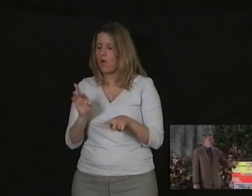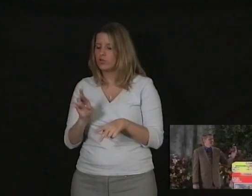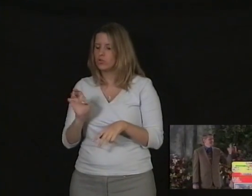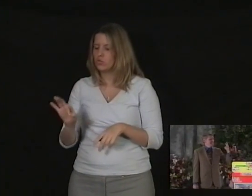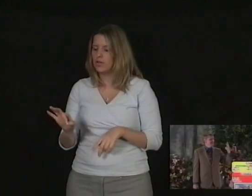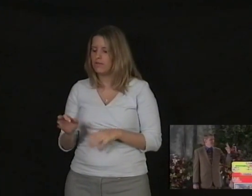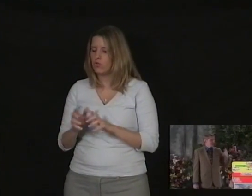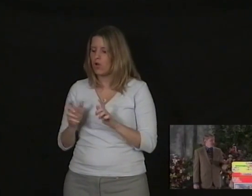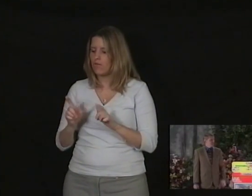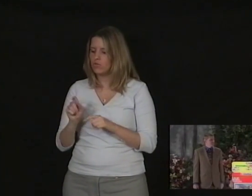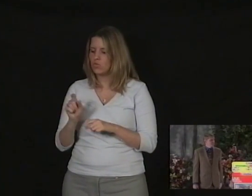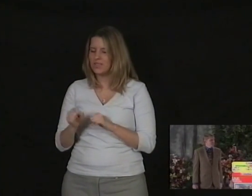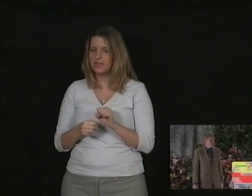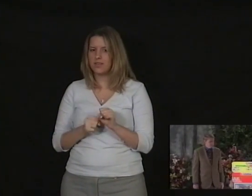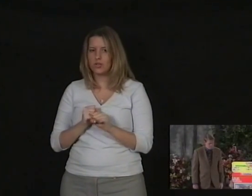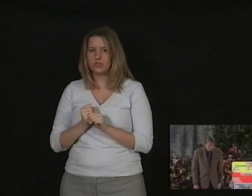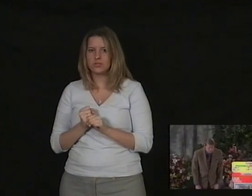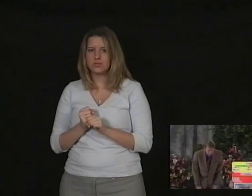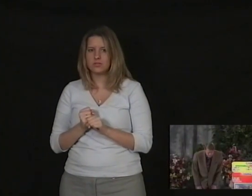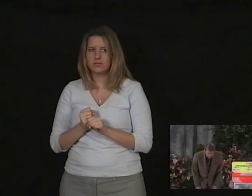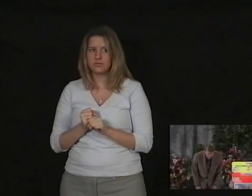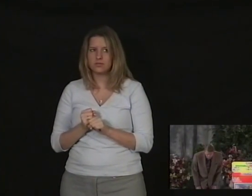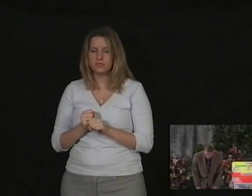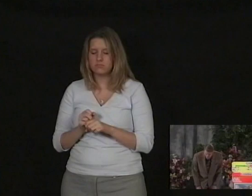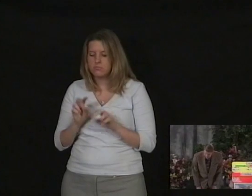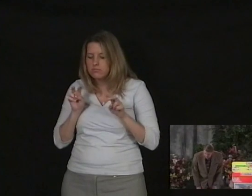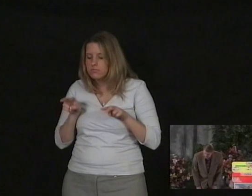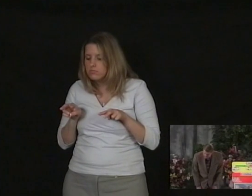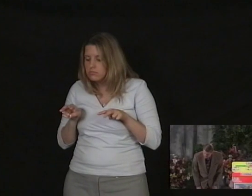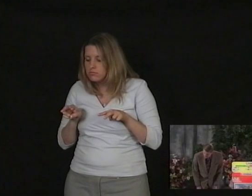grow for 20 years.